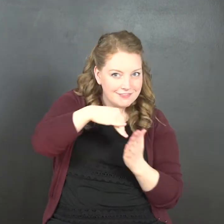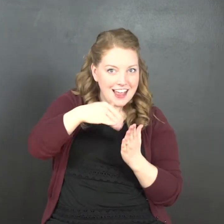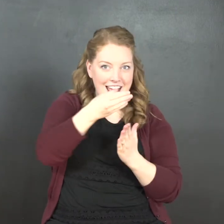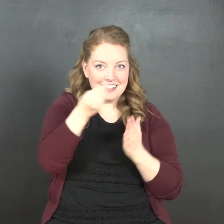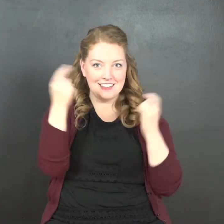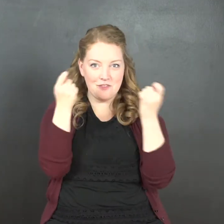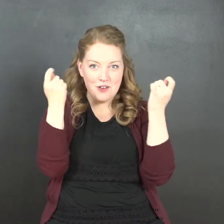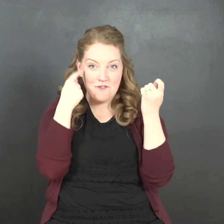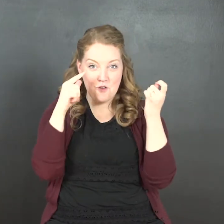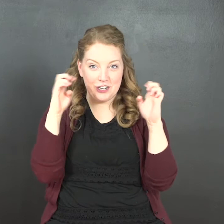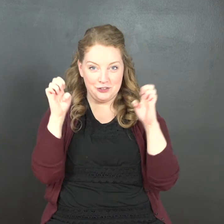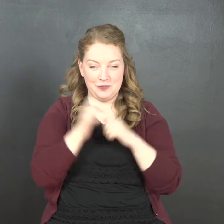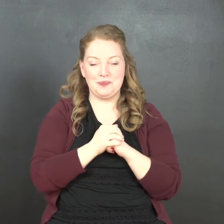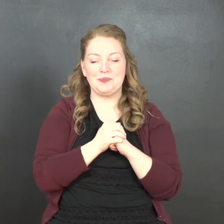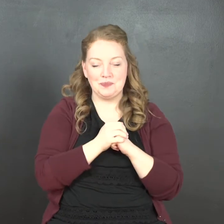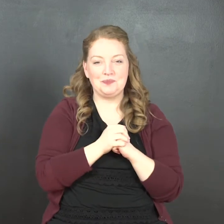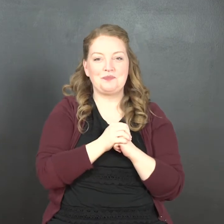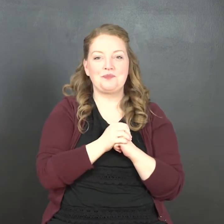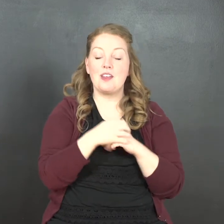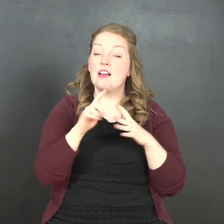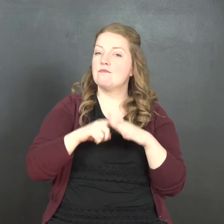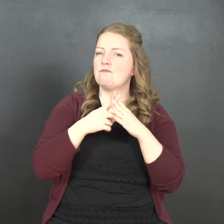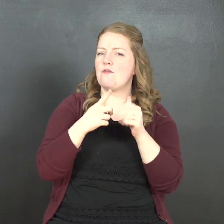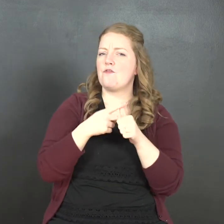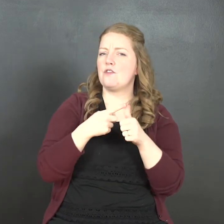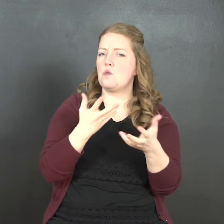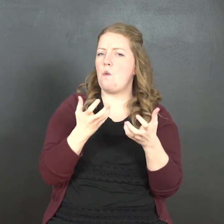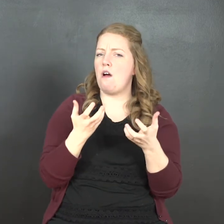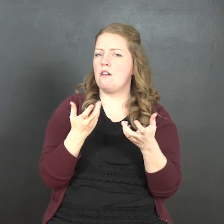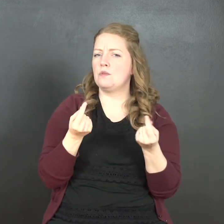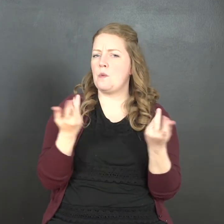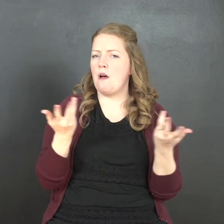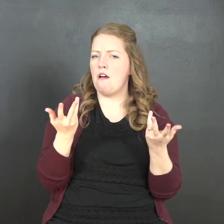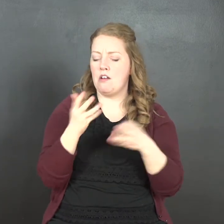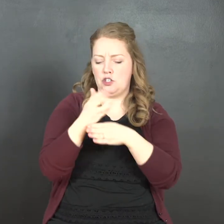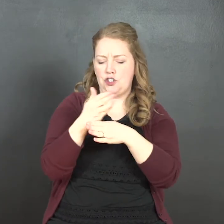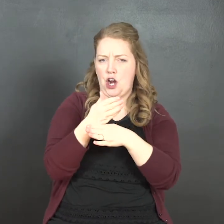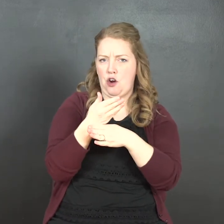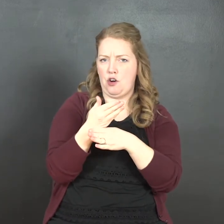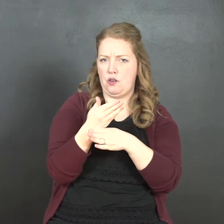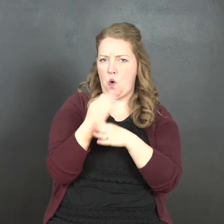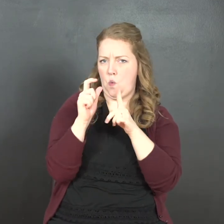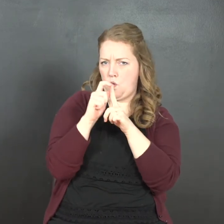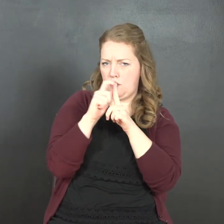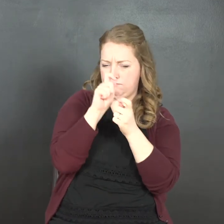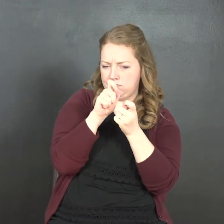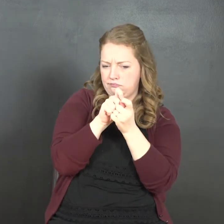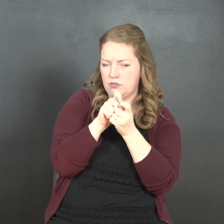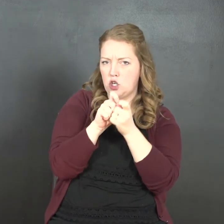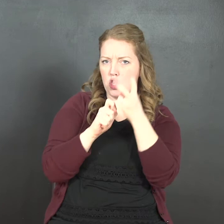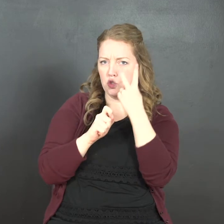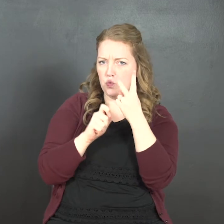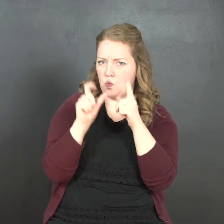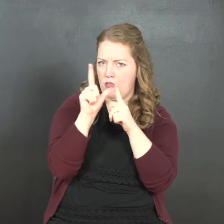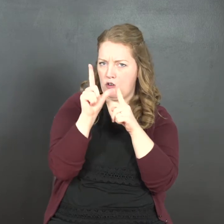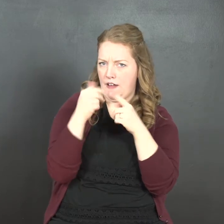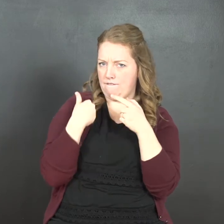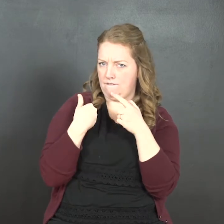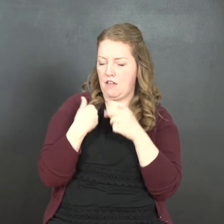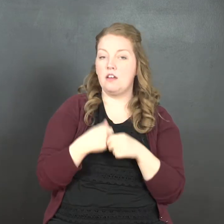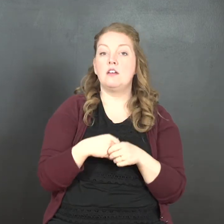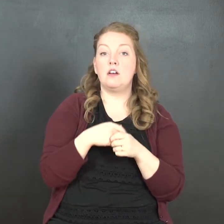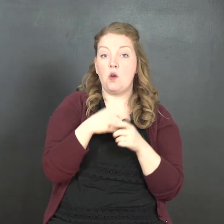an occasion like this. I want to begin today by sharing just a little two-letter word, and that word is the word